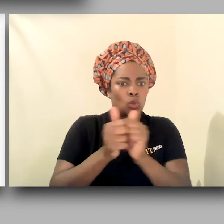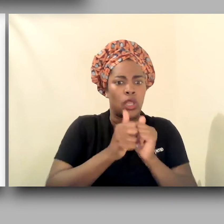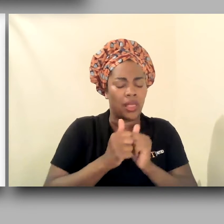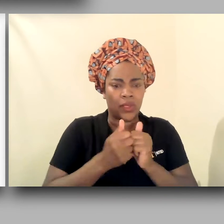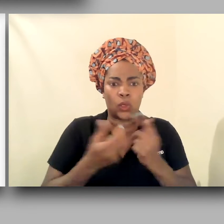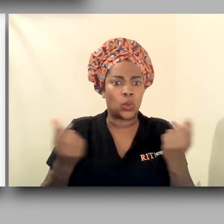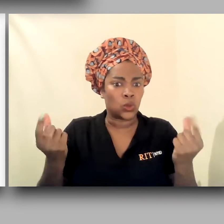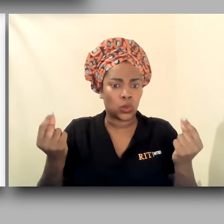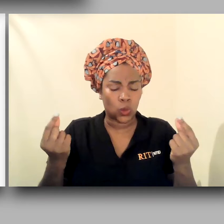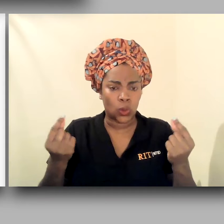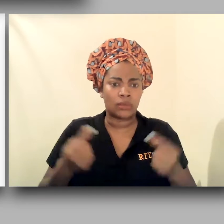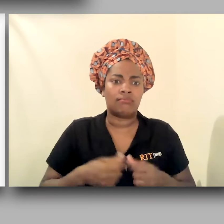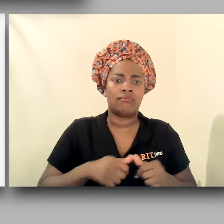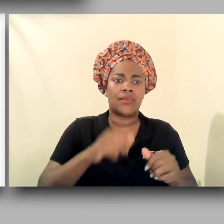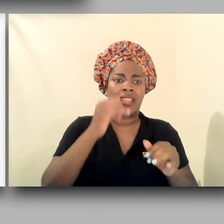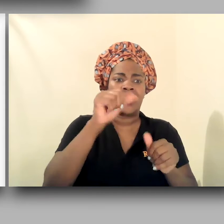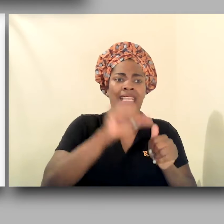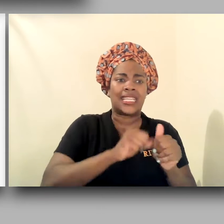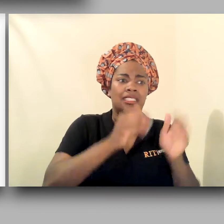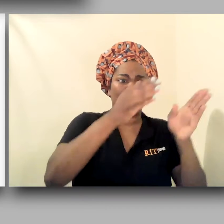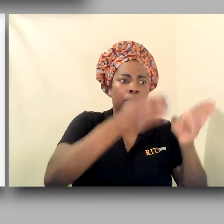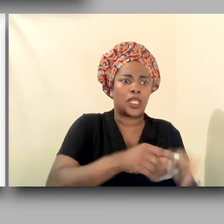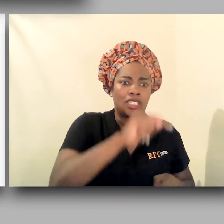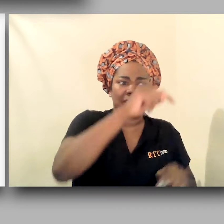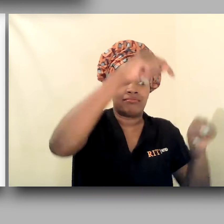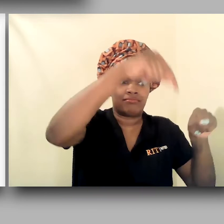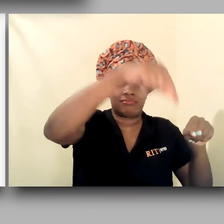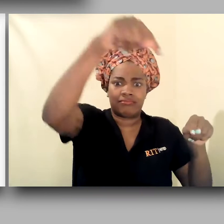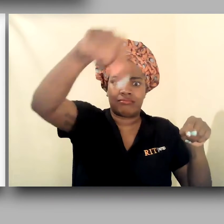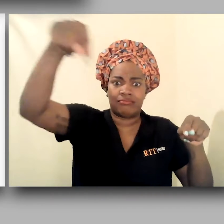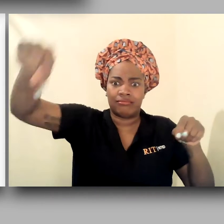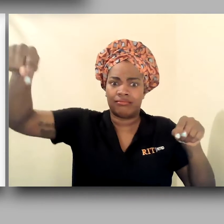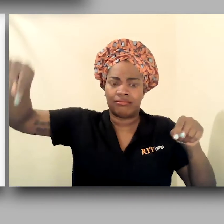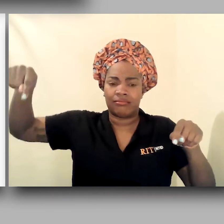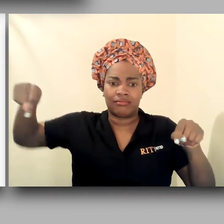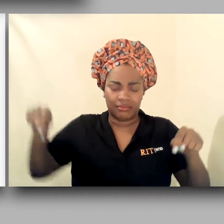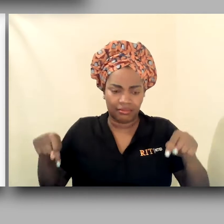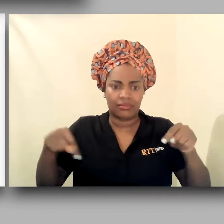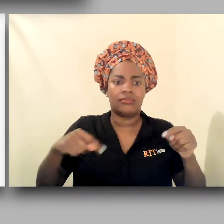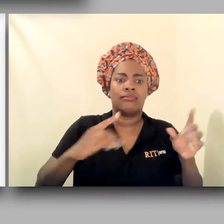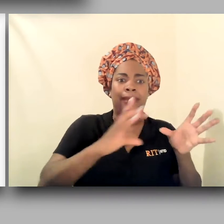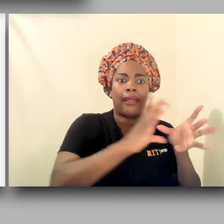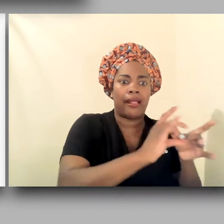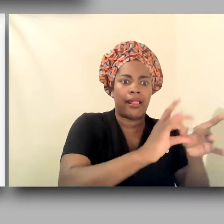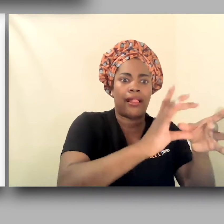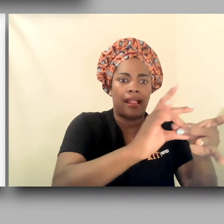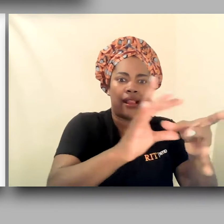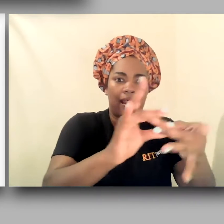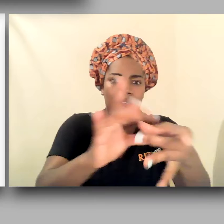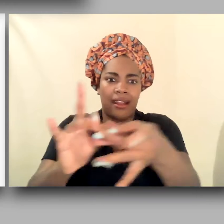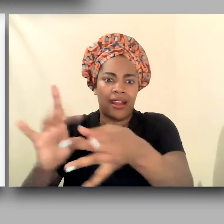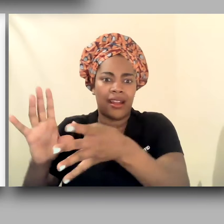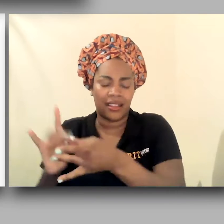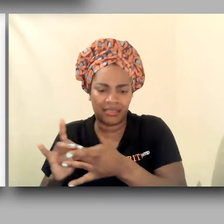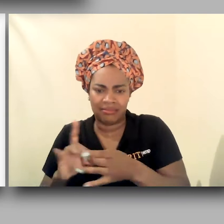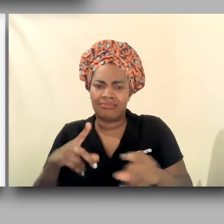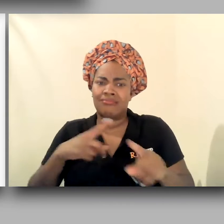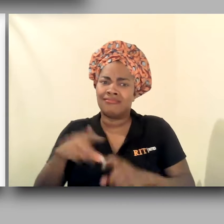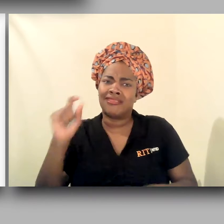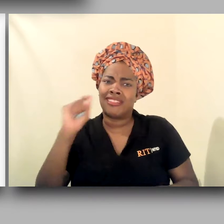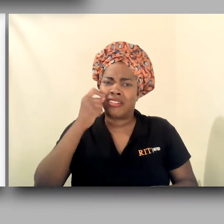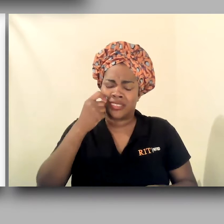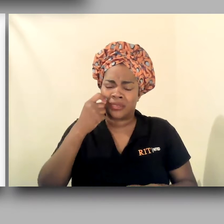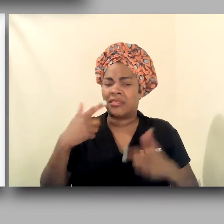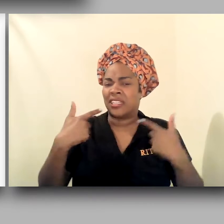individual. They had different partners that they collaborated with. And it's really cool. So I'm going to go ahead and let you watch that.